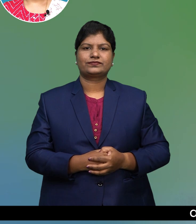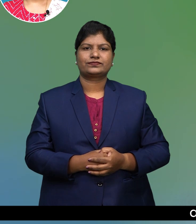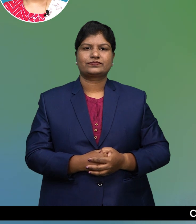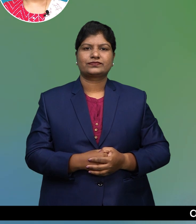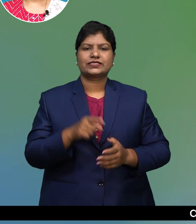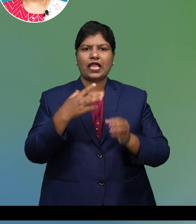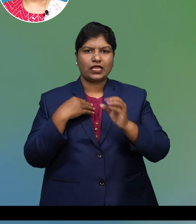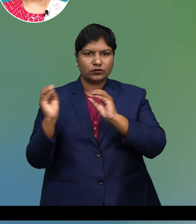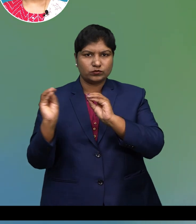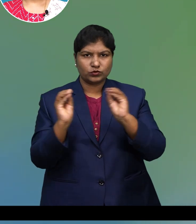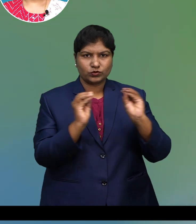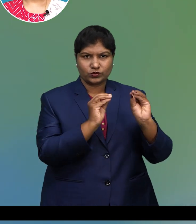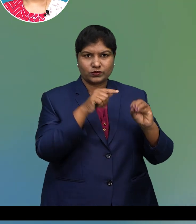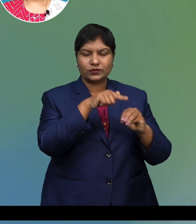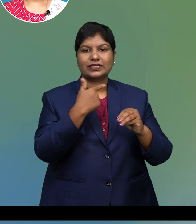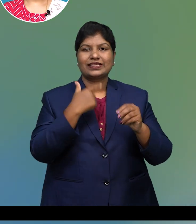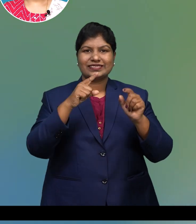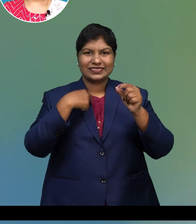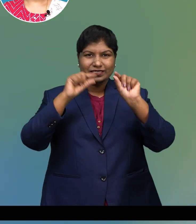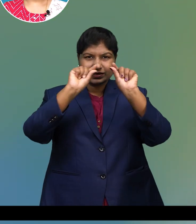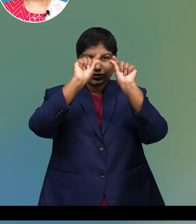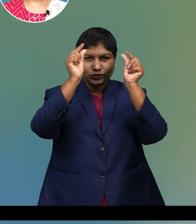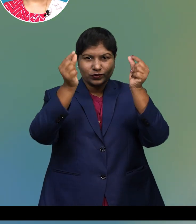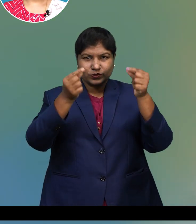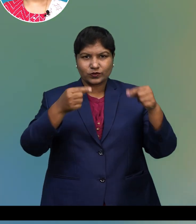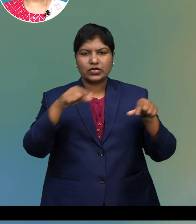and moved into vas deferens.